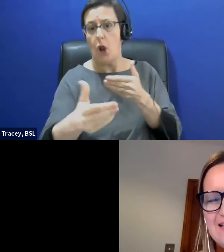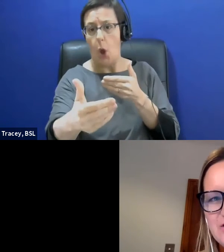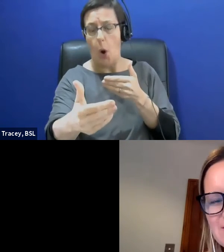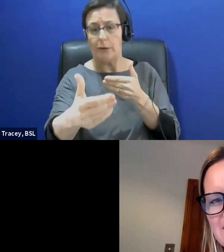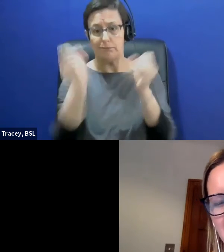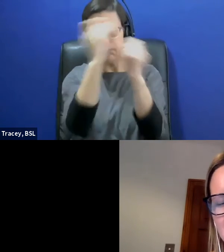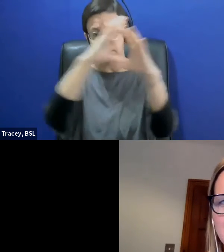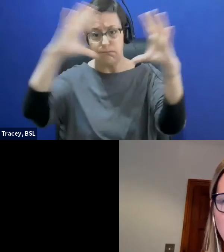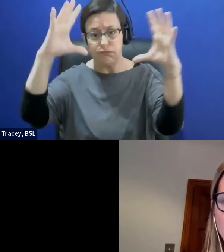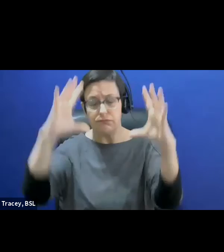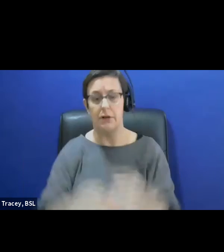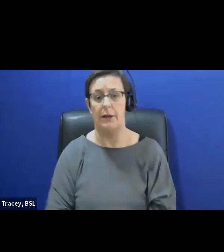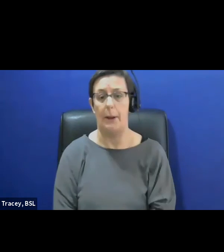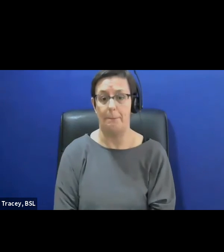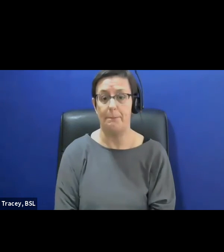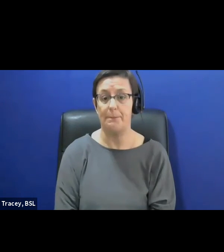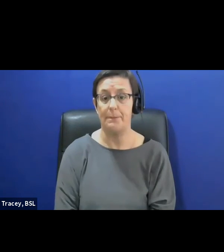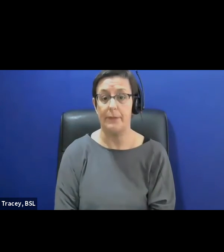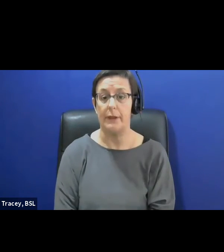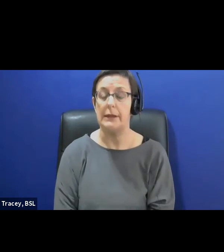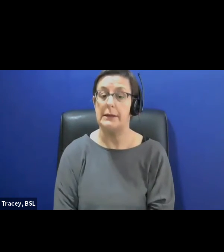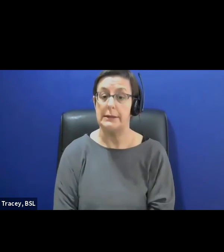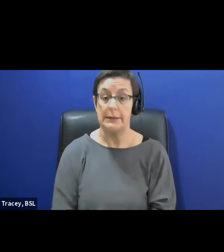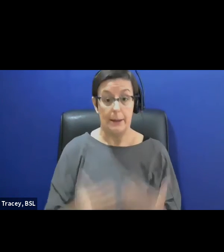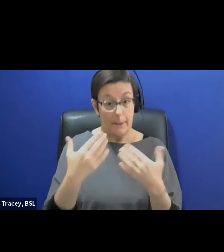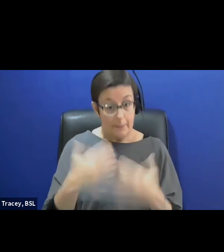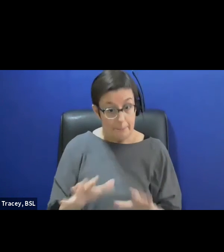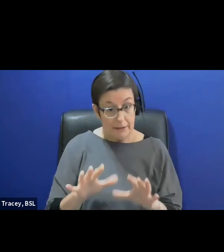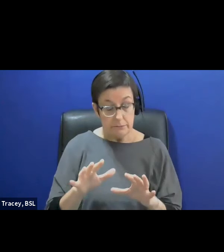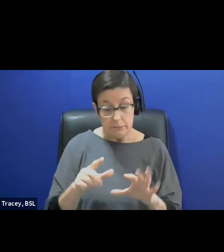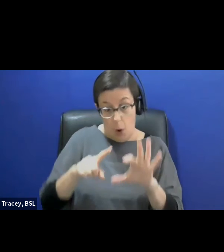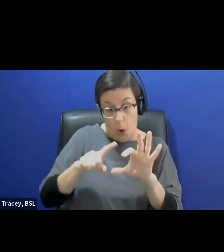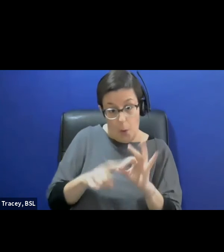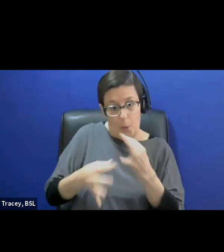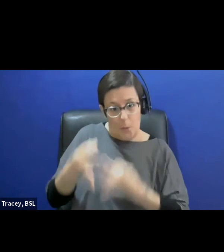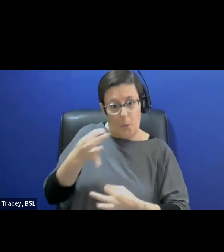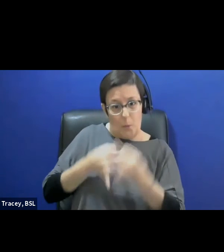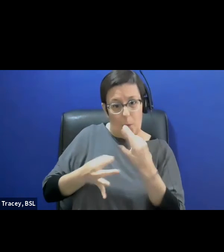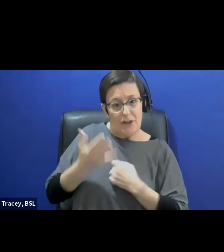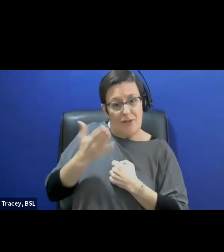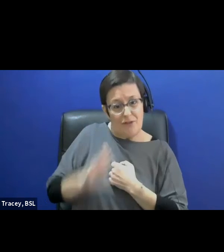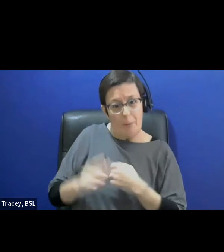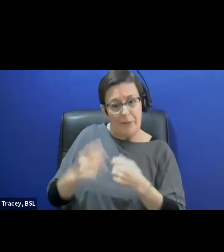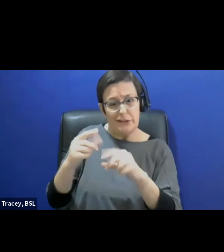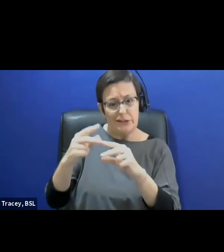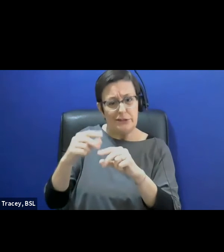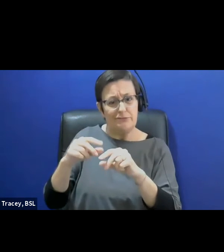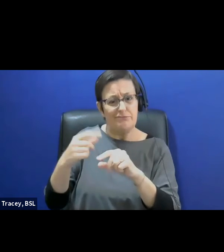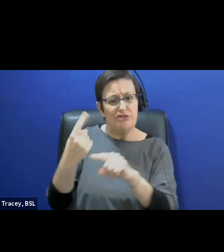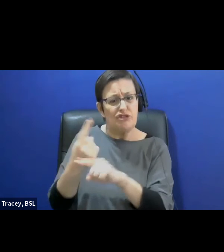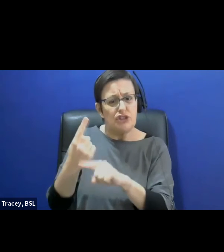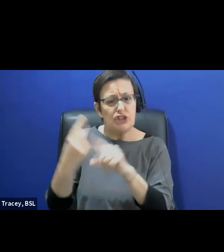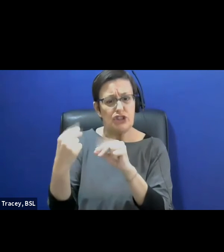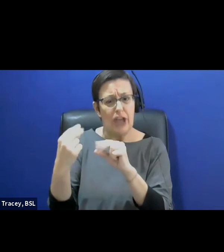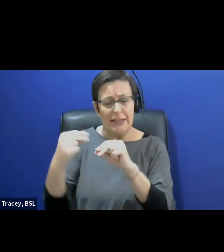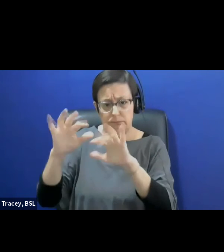Thank you, Ian. And as you said, we've had quite a few questions, I think, come through on the chat box and also the Q&A, just asking around how